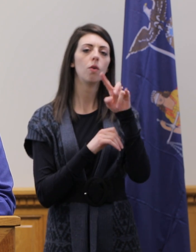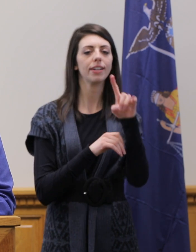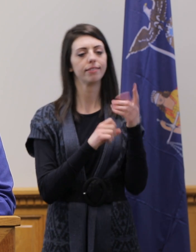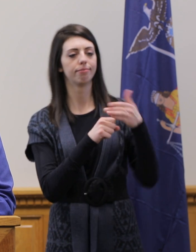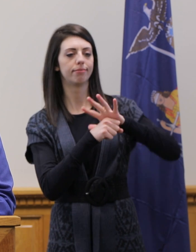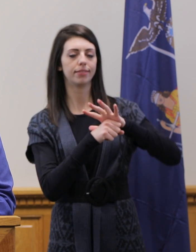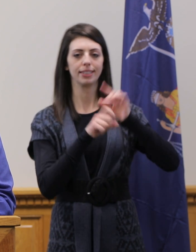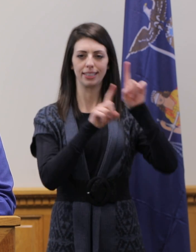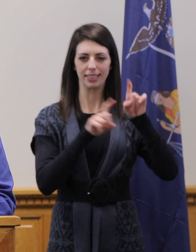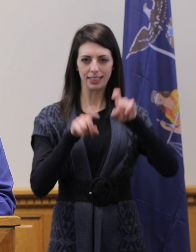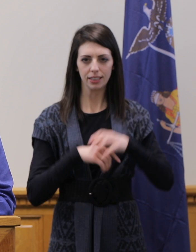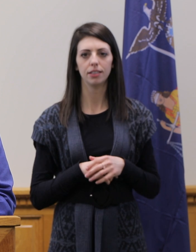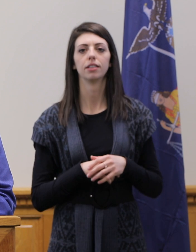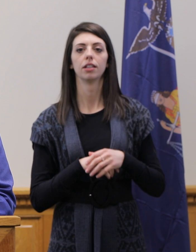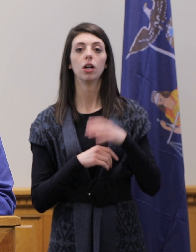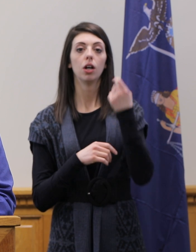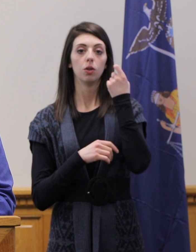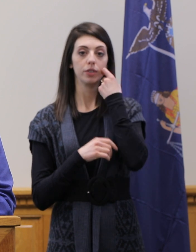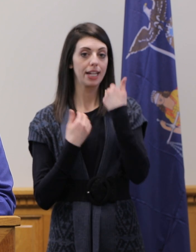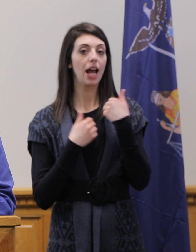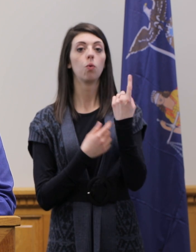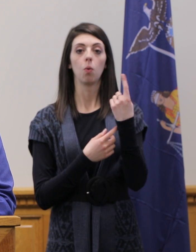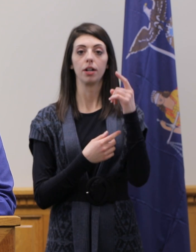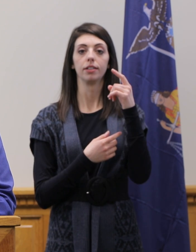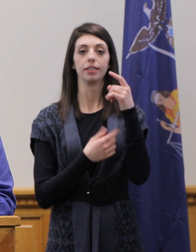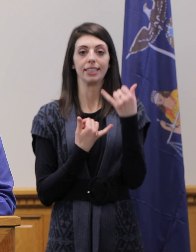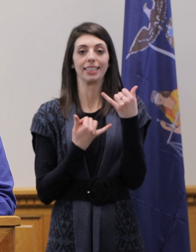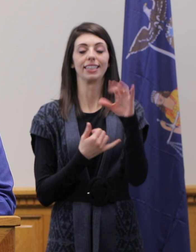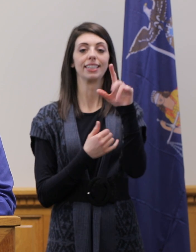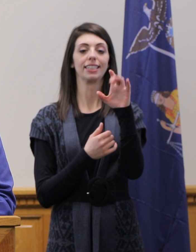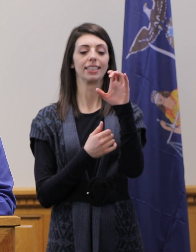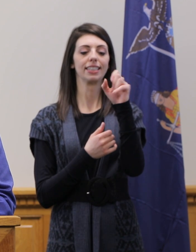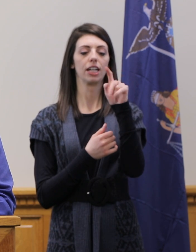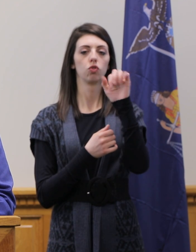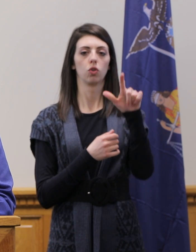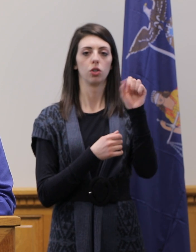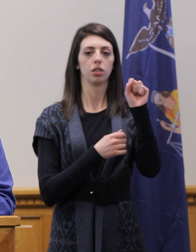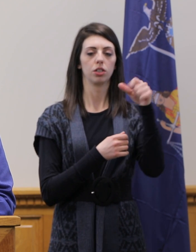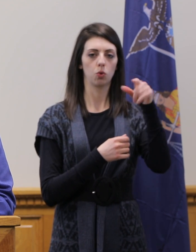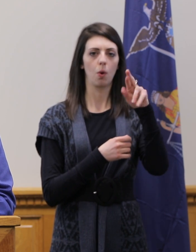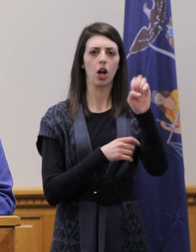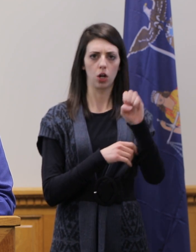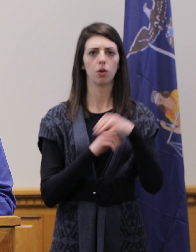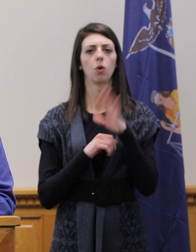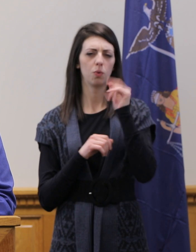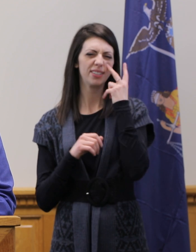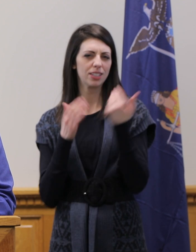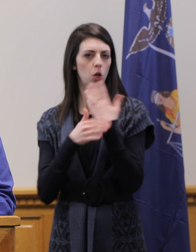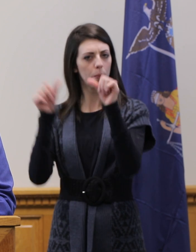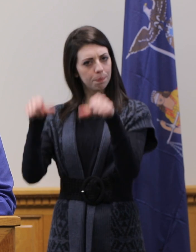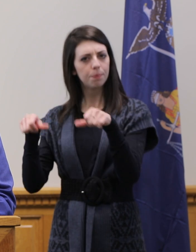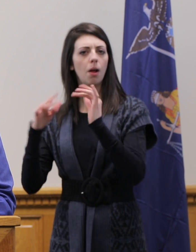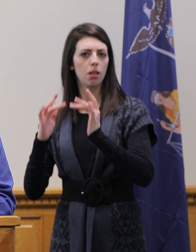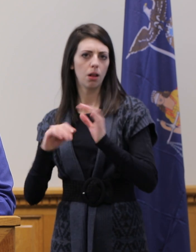was held today in Central Square. The next clinic will be announced in the news media and on the county website.